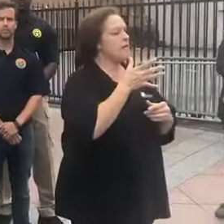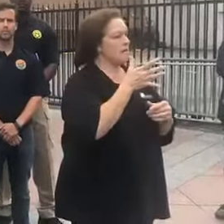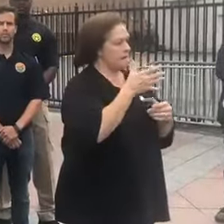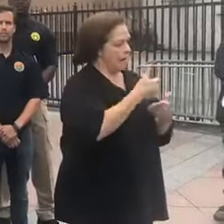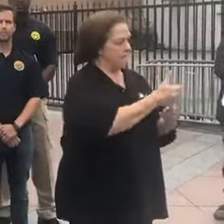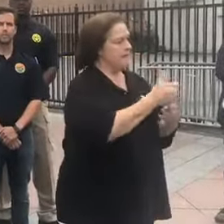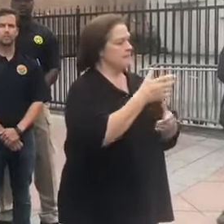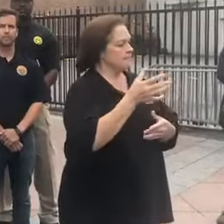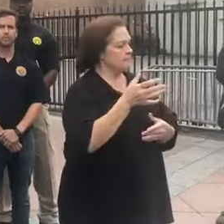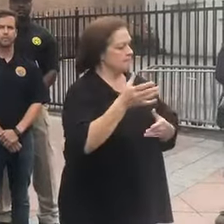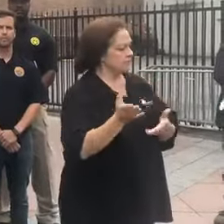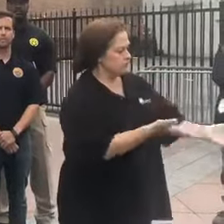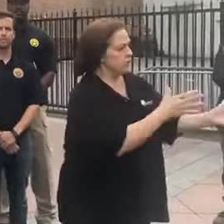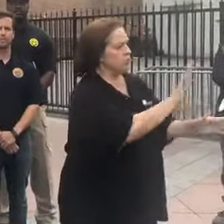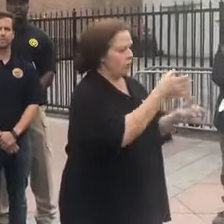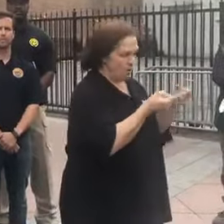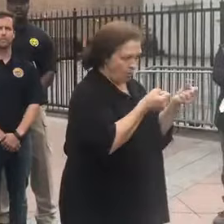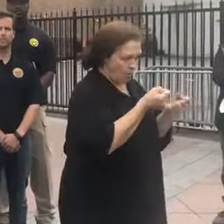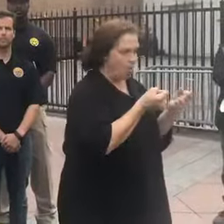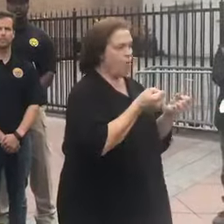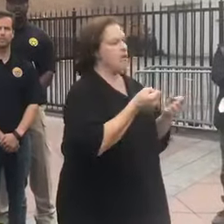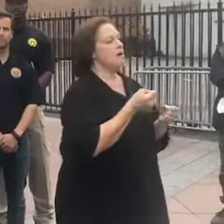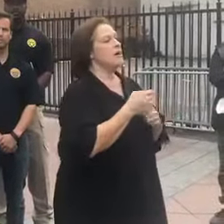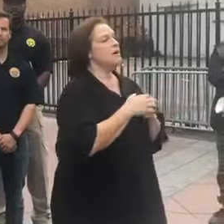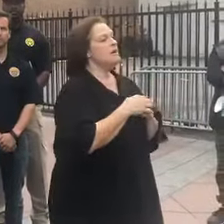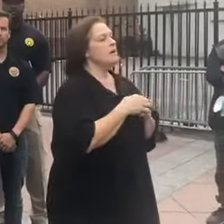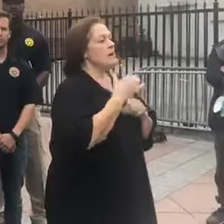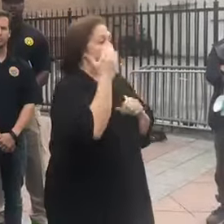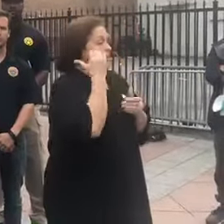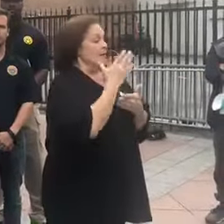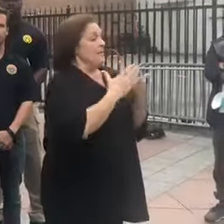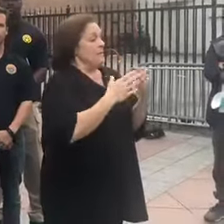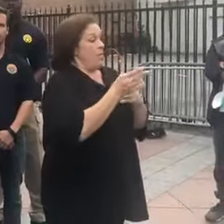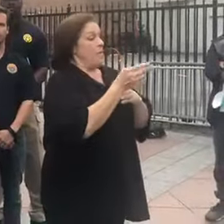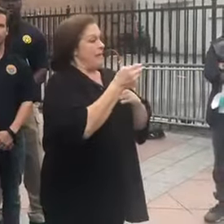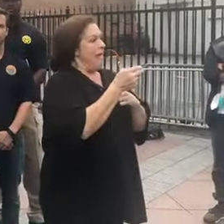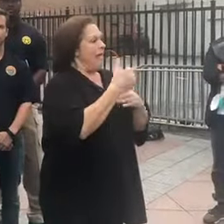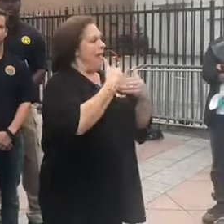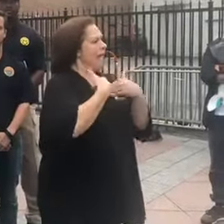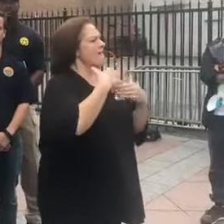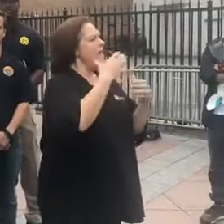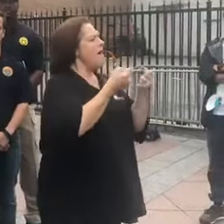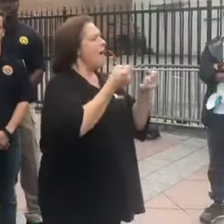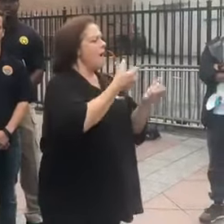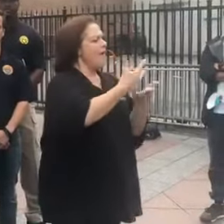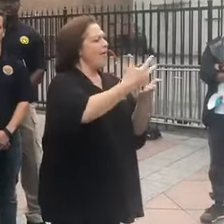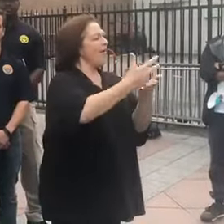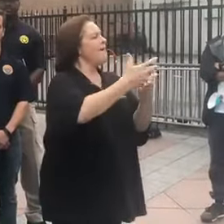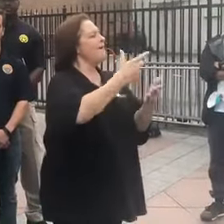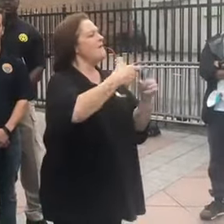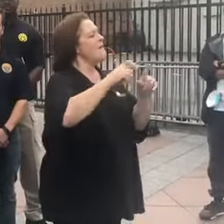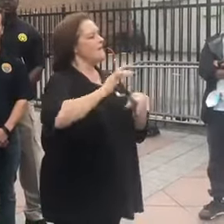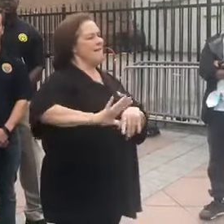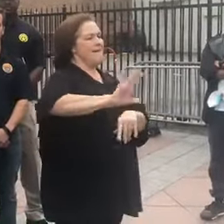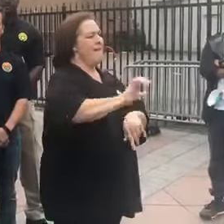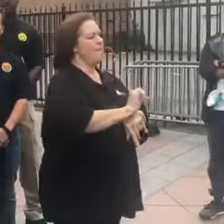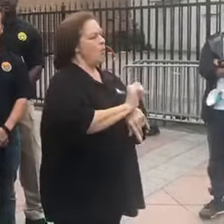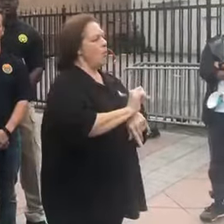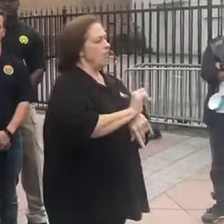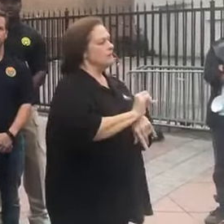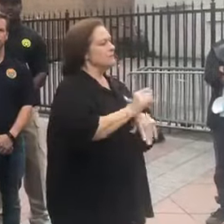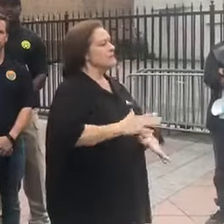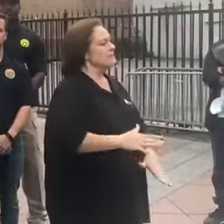coordinated through the fire department. We know some of the hotels have the majority of the cars there with their employees. We have gone to